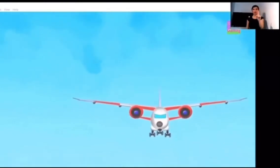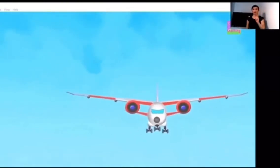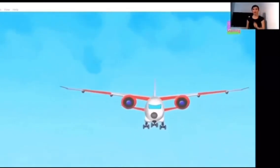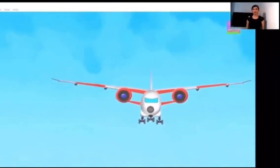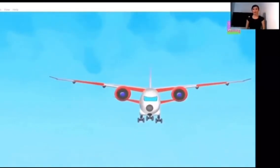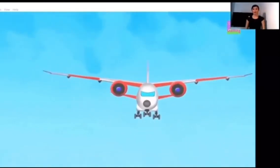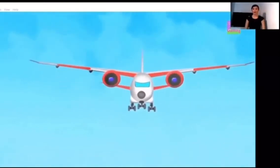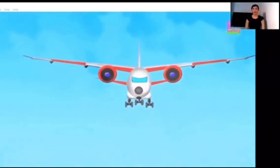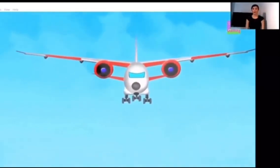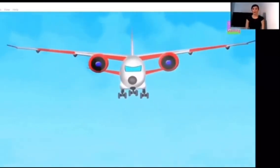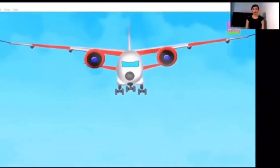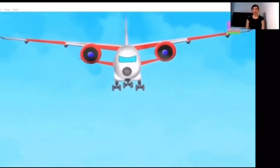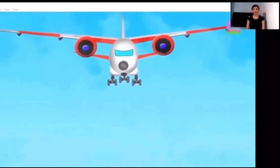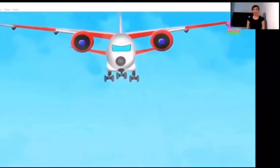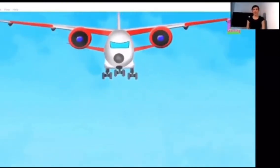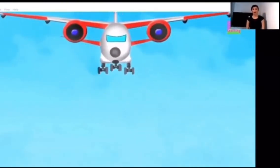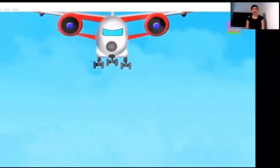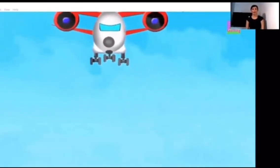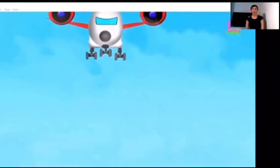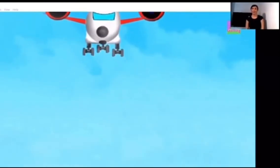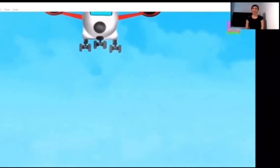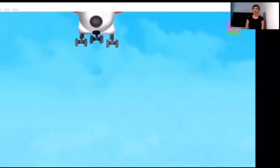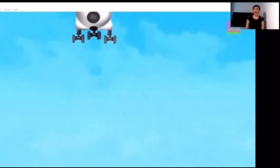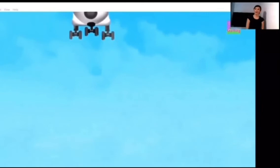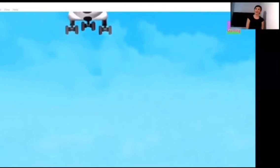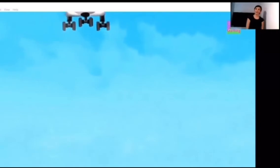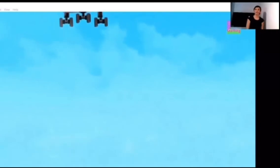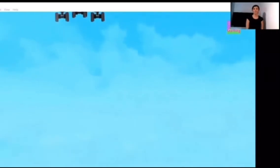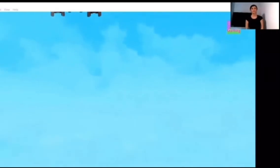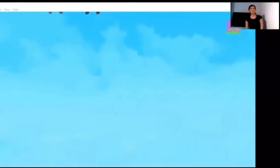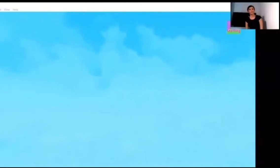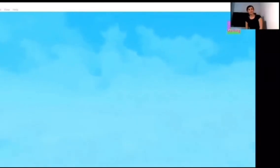little airplane flying high.